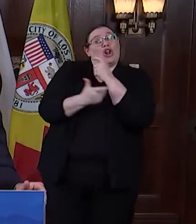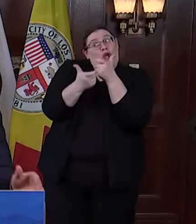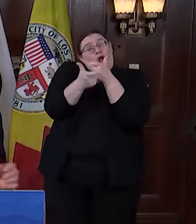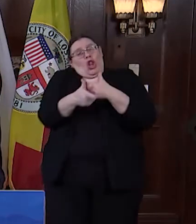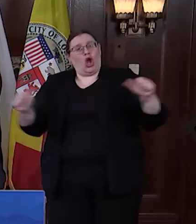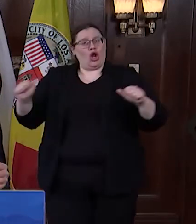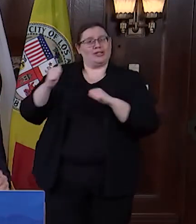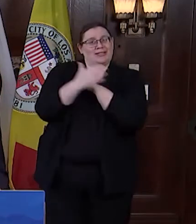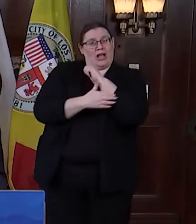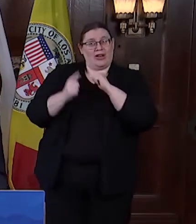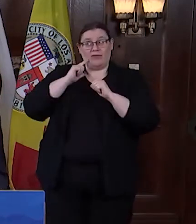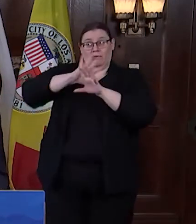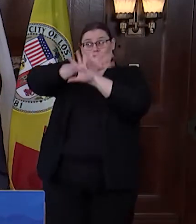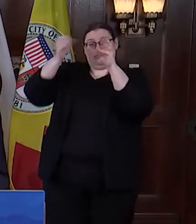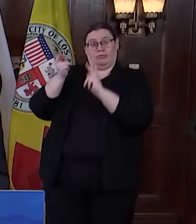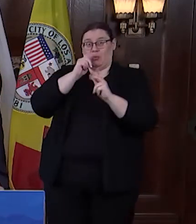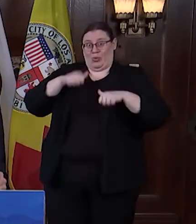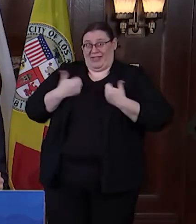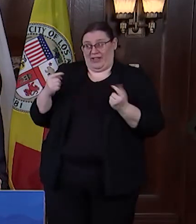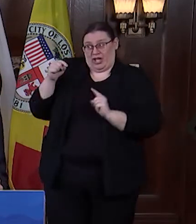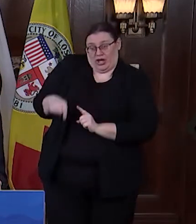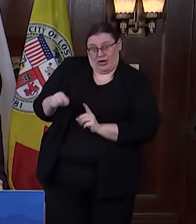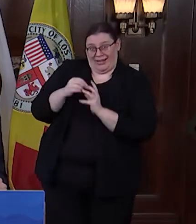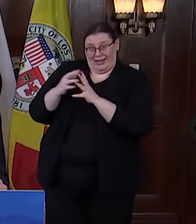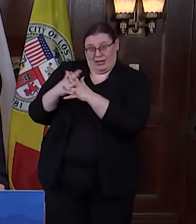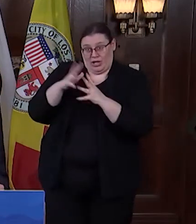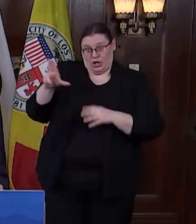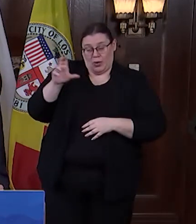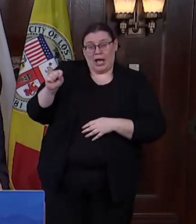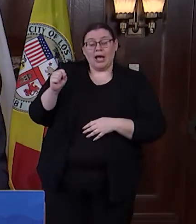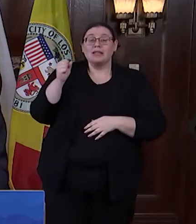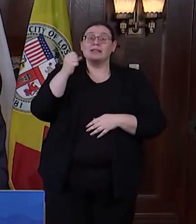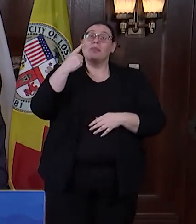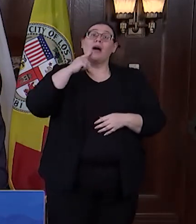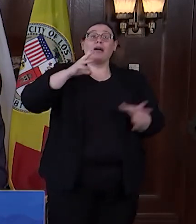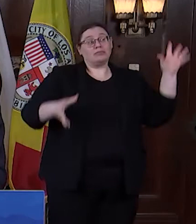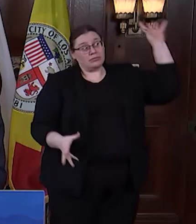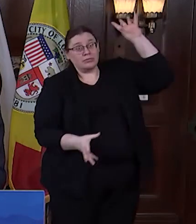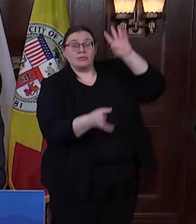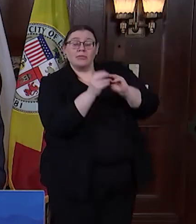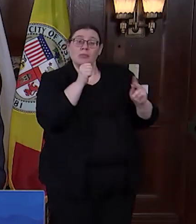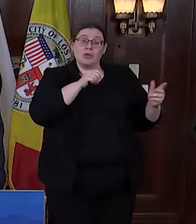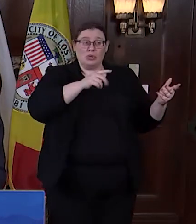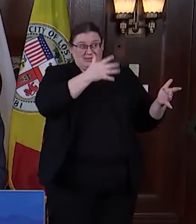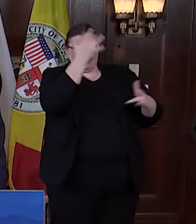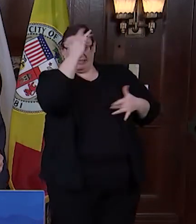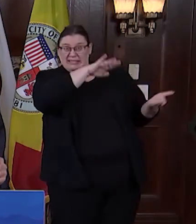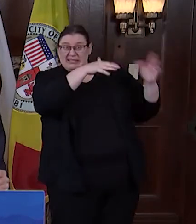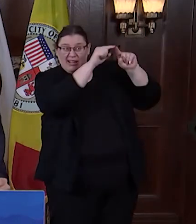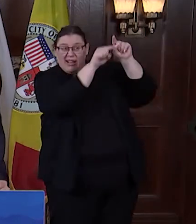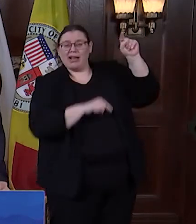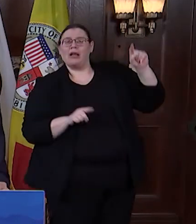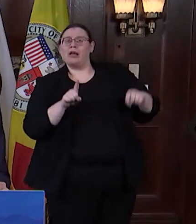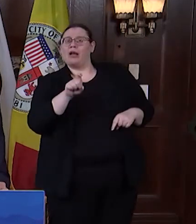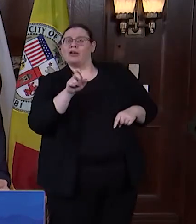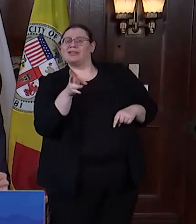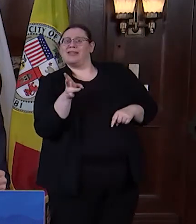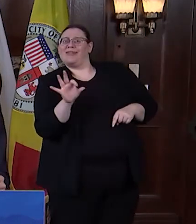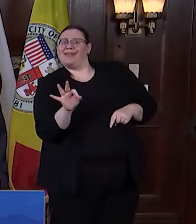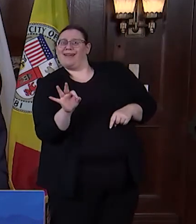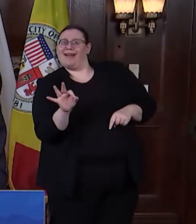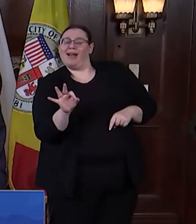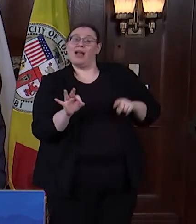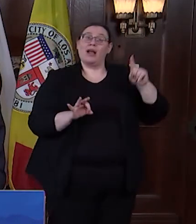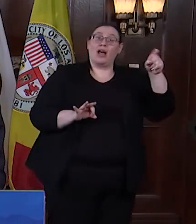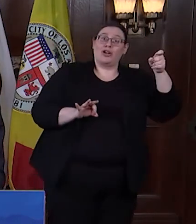in population in America, but we are number 179 in per capita infections, 154 in